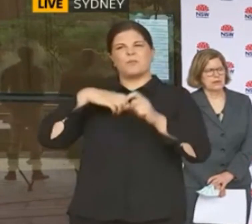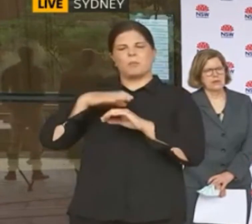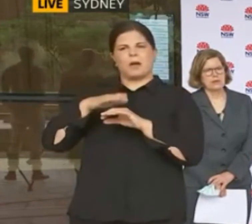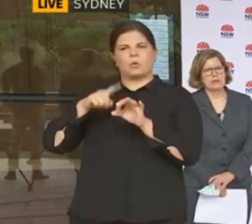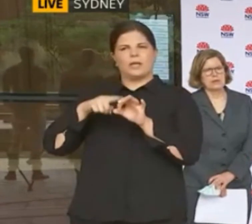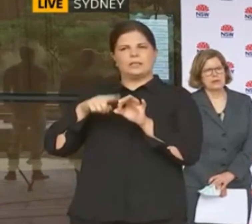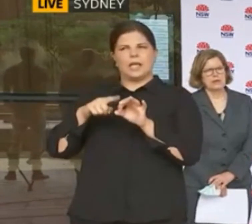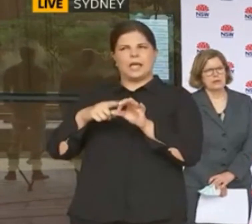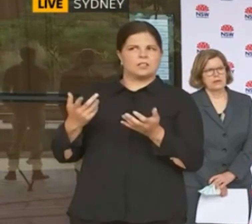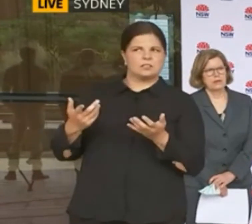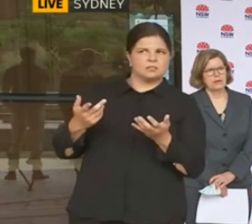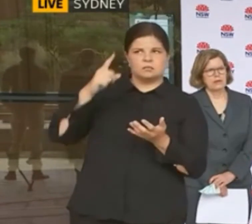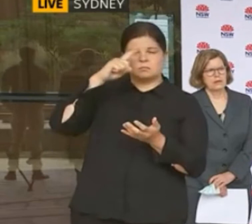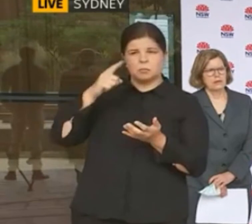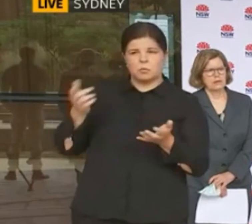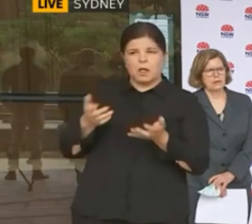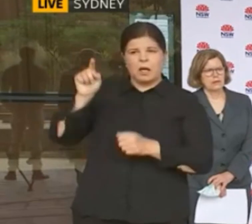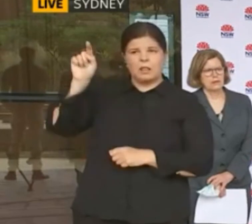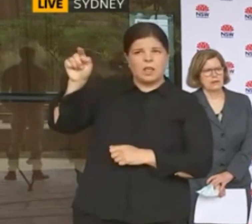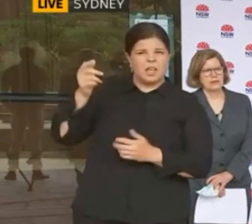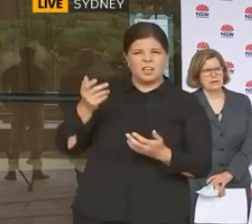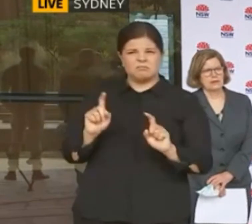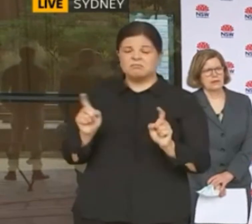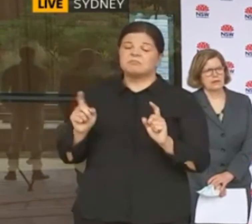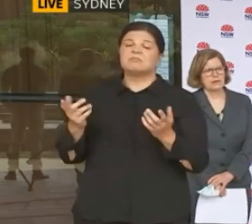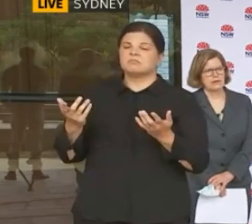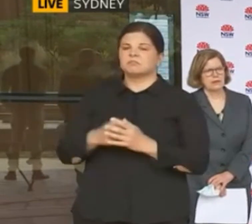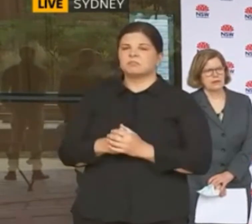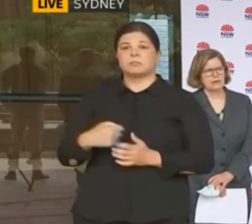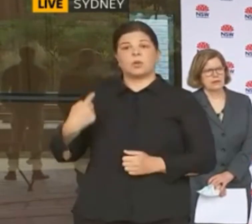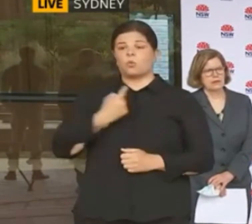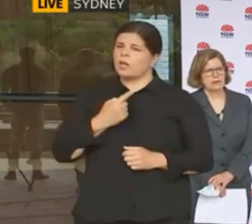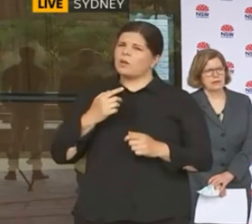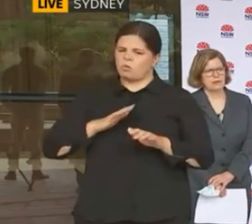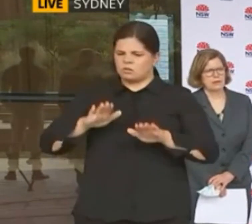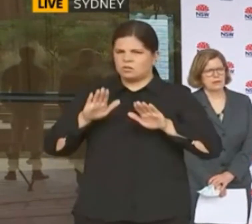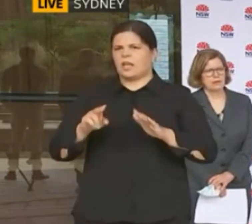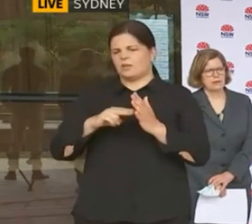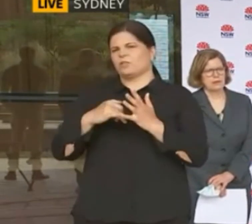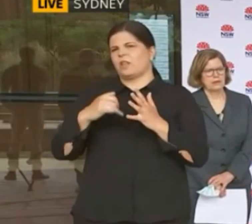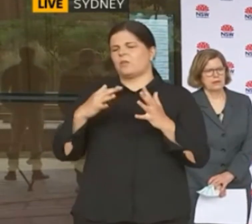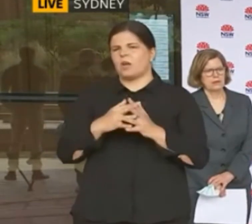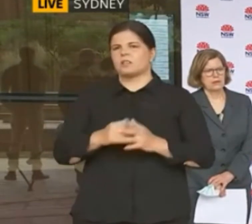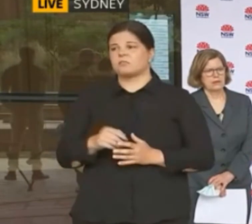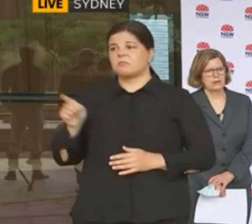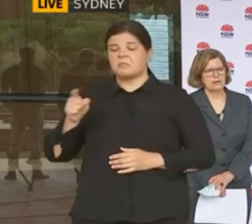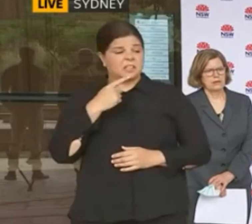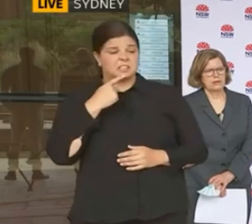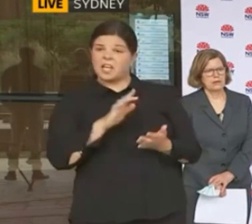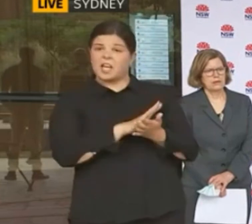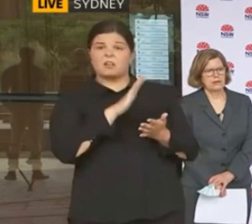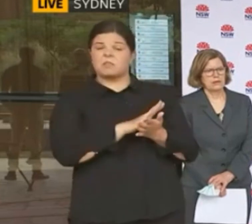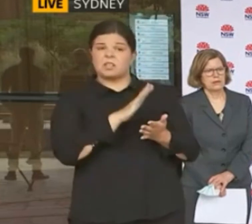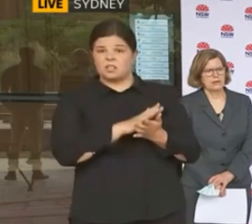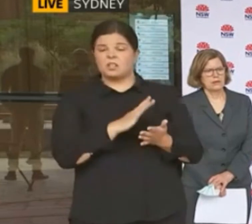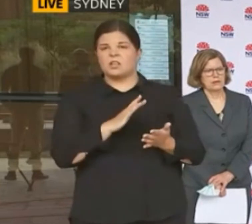in relation to the players, and they're the concerns they have to weigh up. But we are really keen to keep it here. They're really pleased with the plans we've put forward,